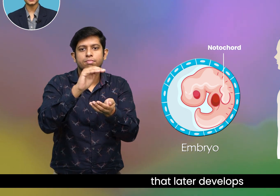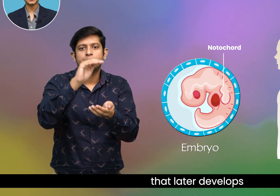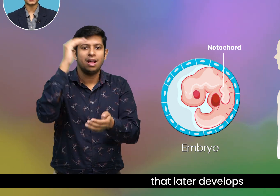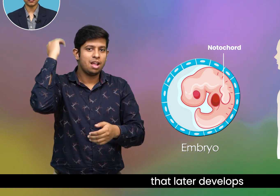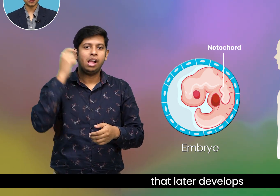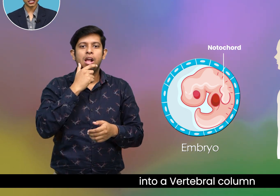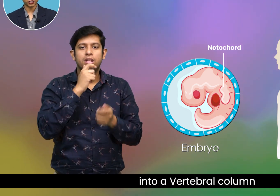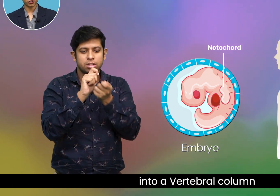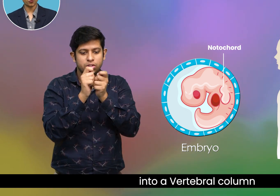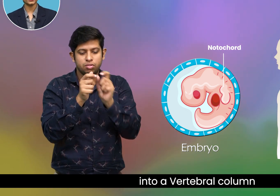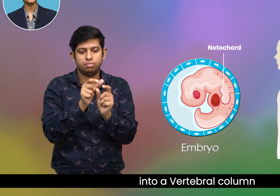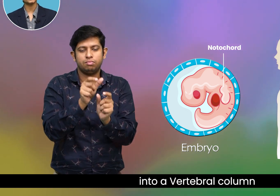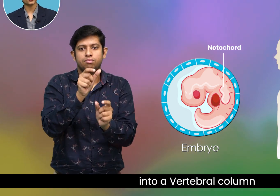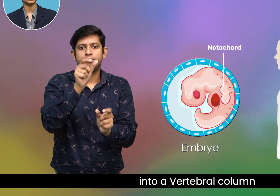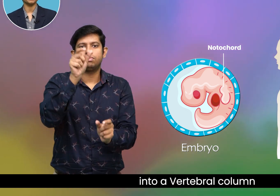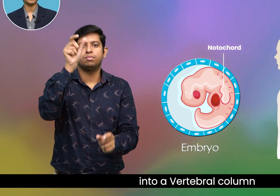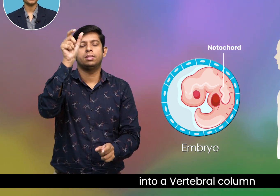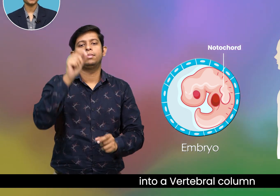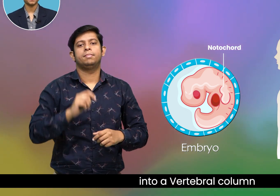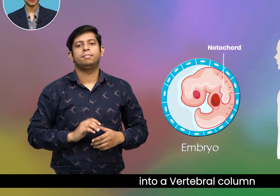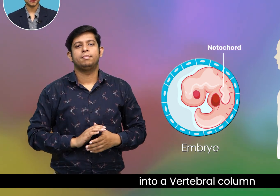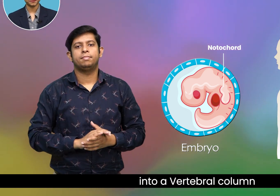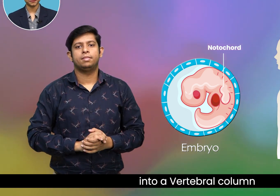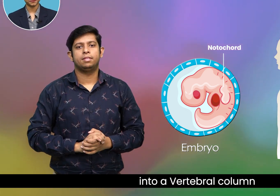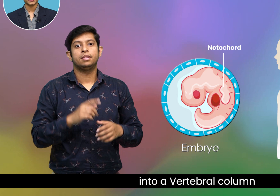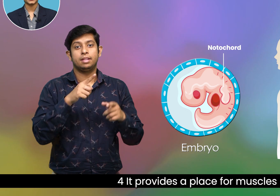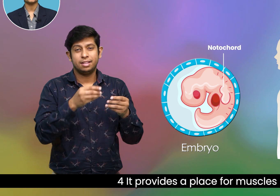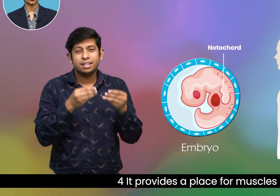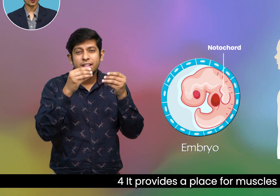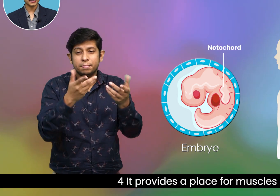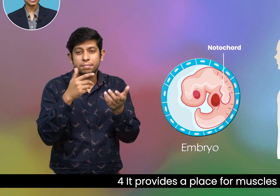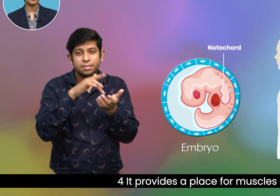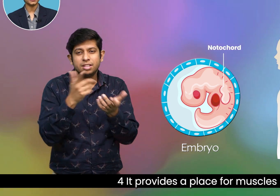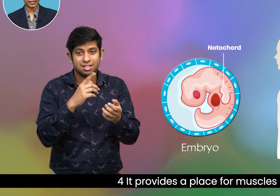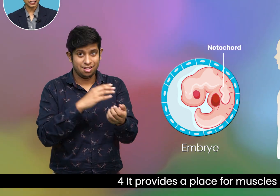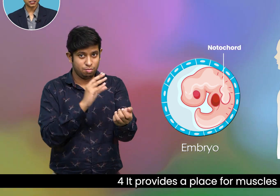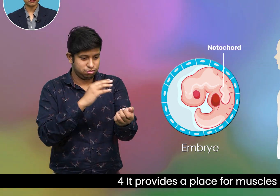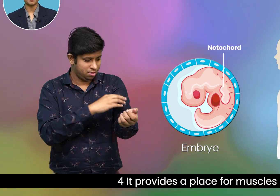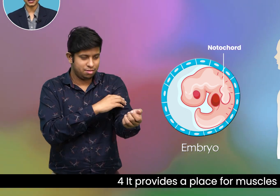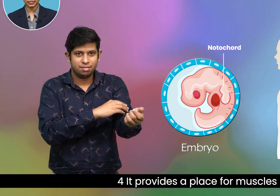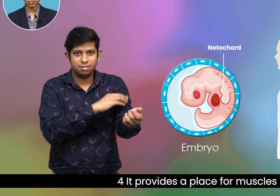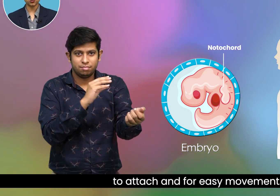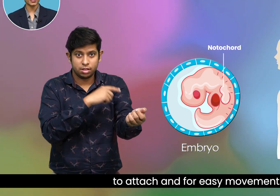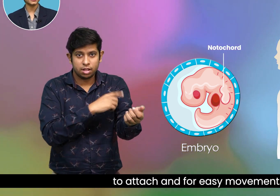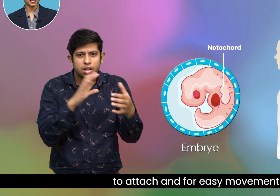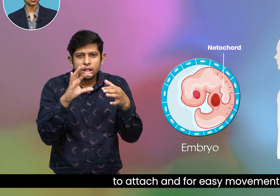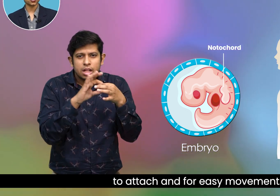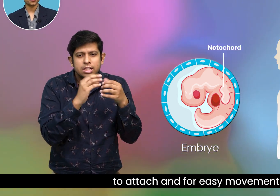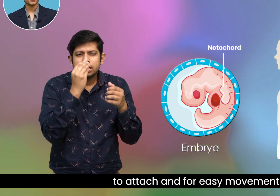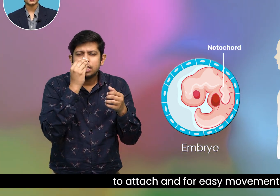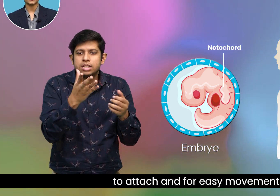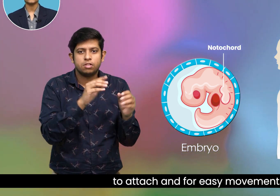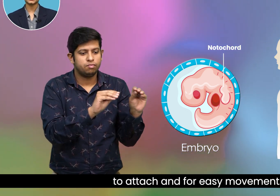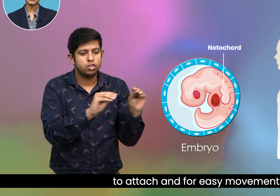that later develops into a vertebral column. It provides a place for muscles to